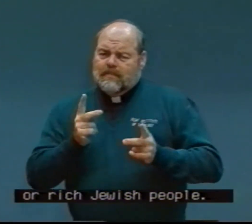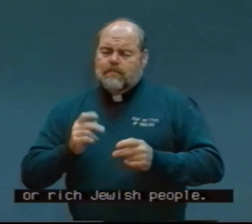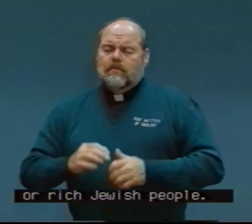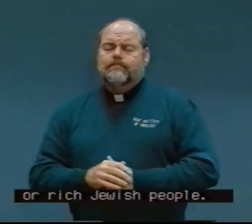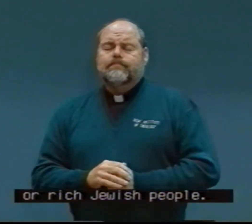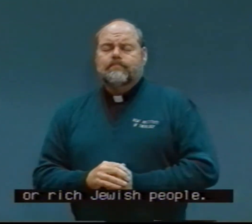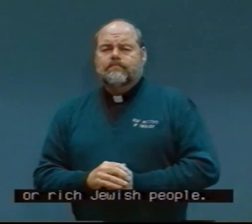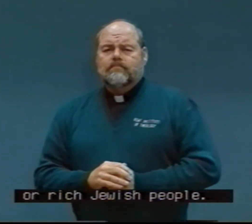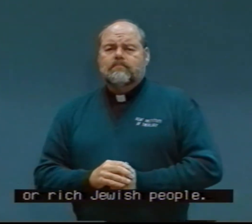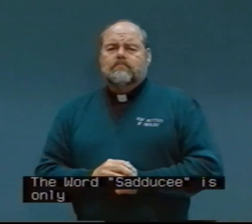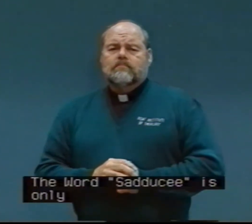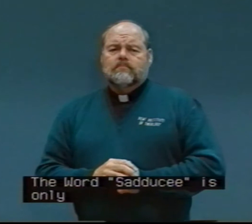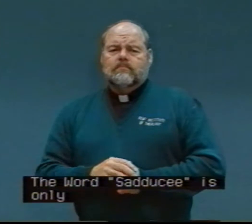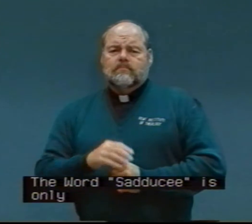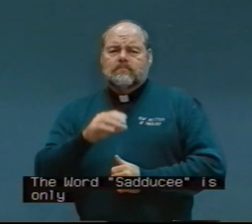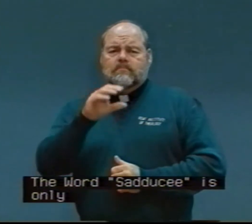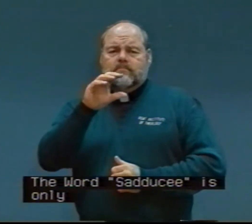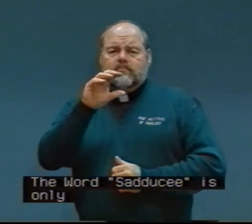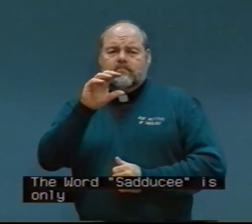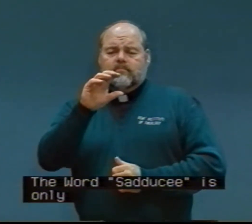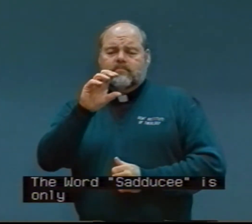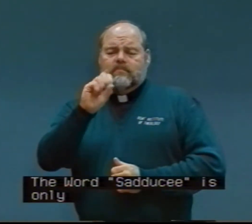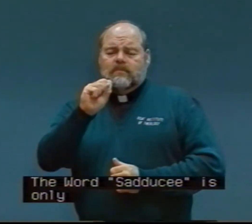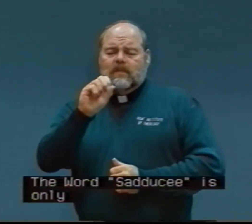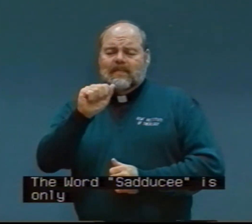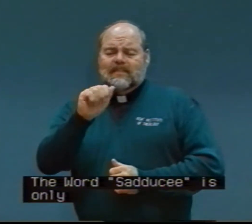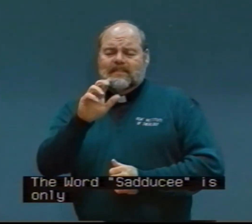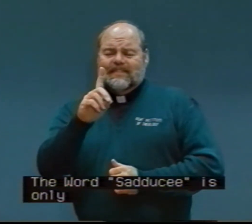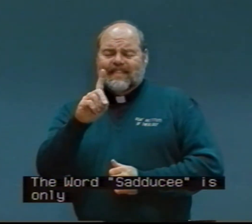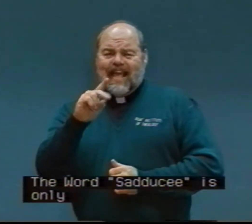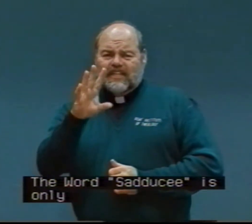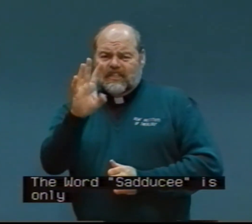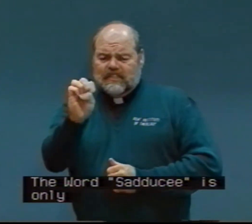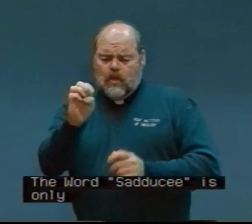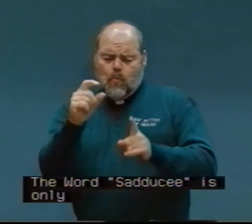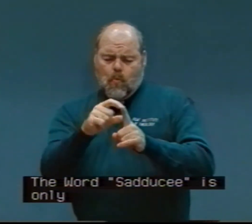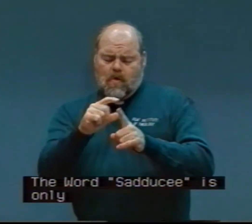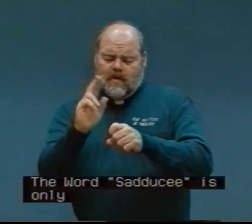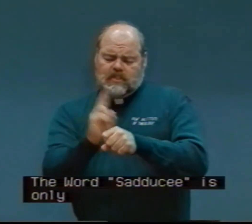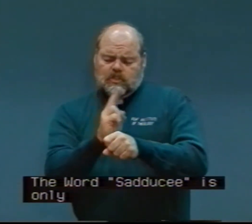or rich Jewish people. The word Sadducees